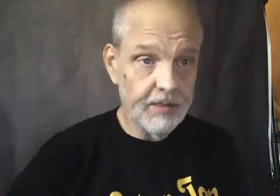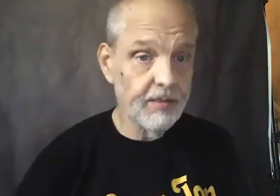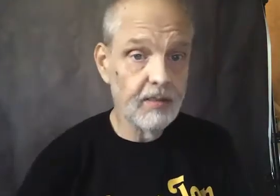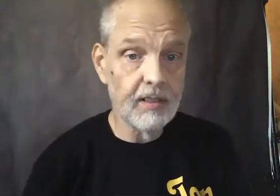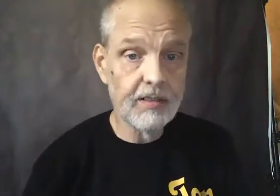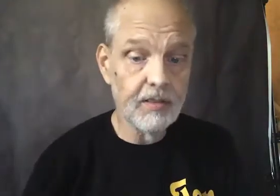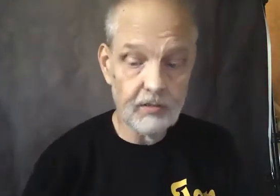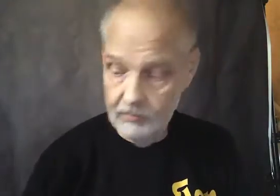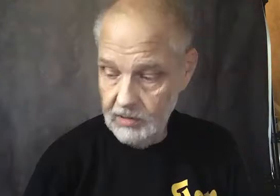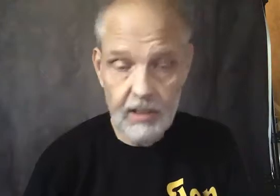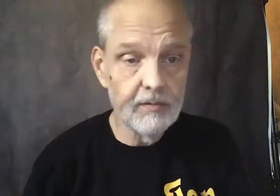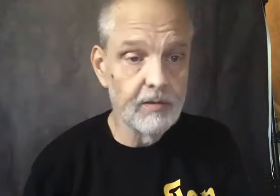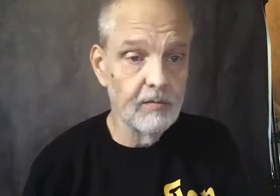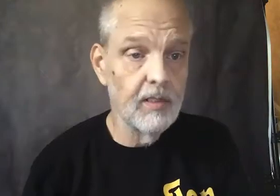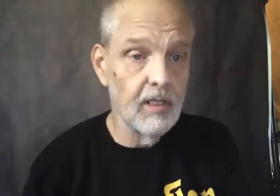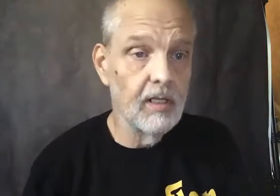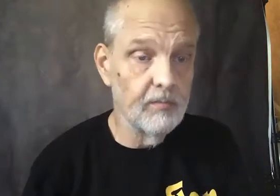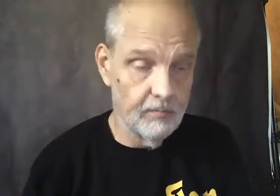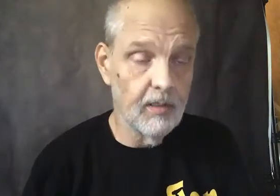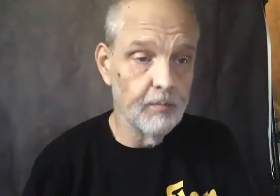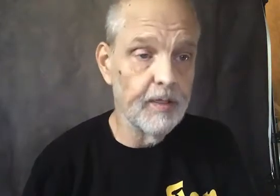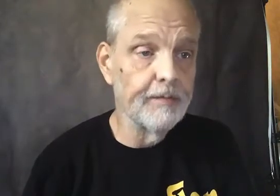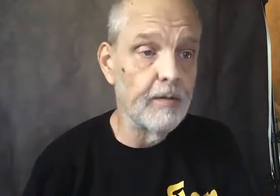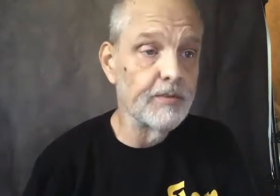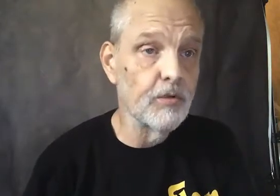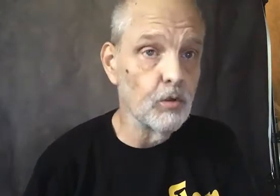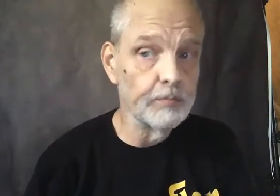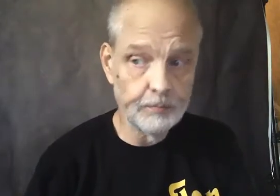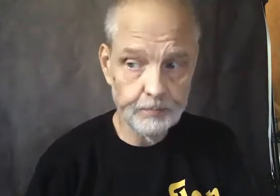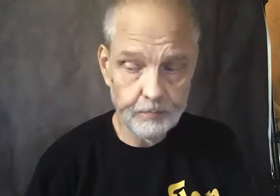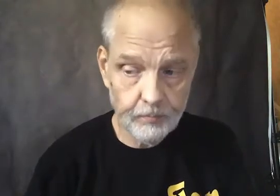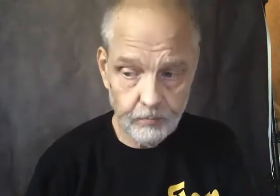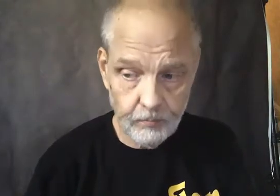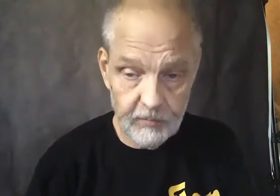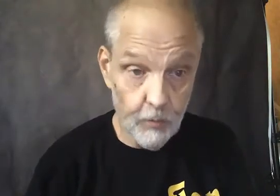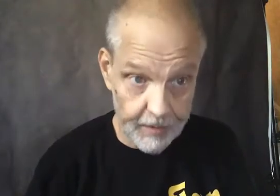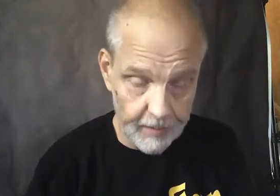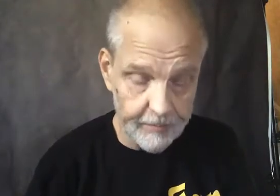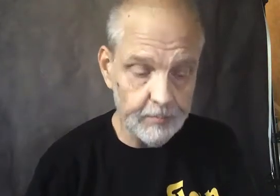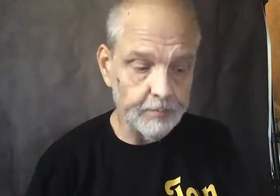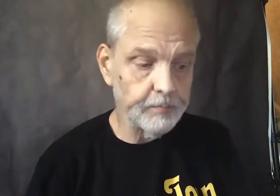exists, and it's still kind of a big famous school for the deaf.